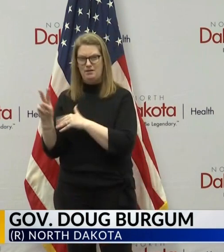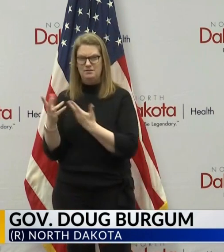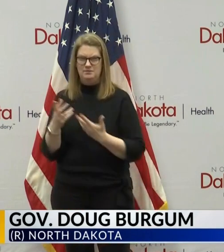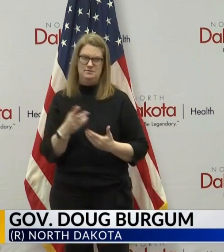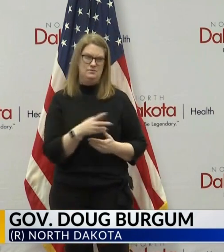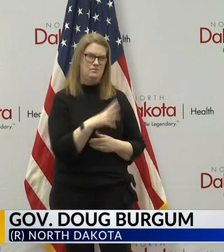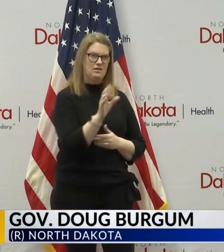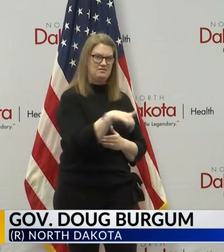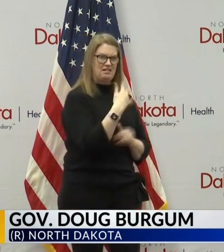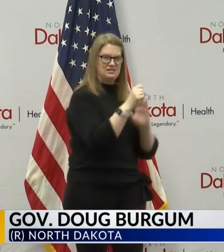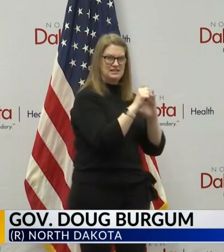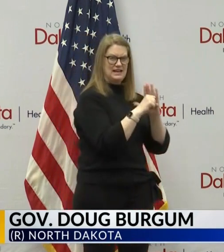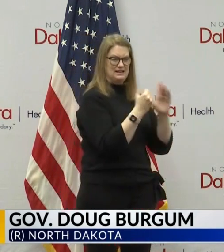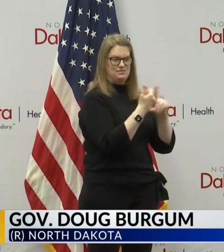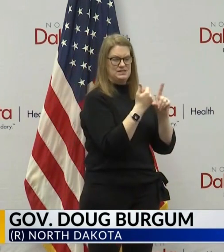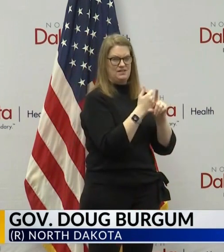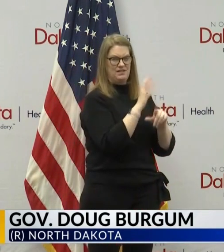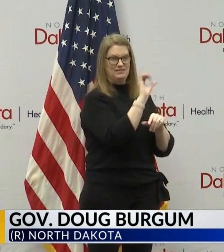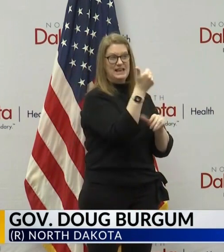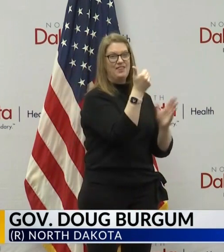might have 10,000 positives.